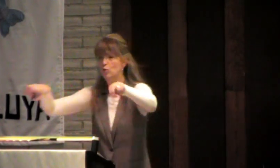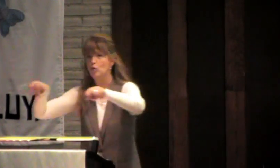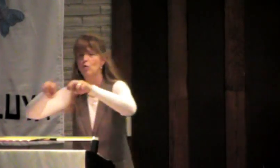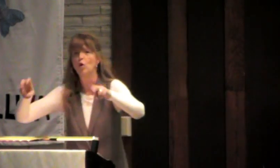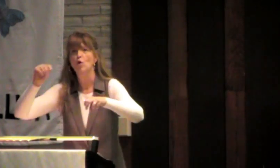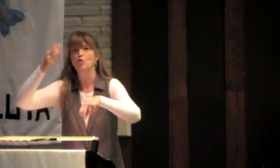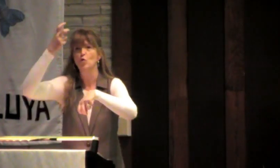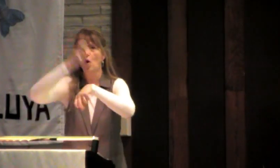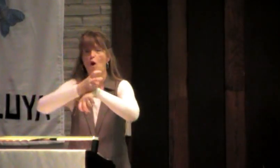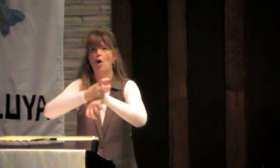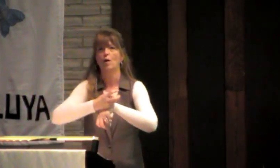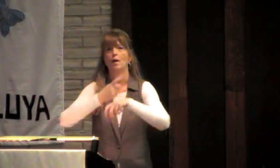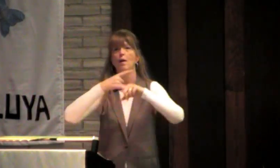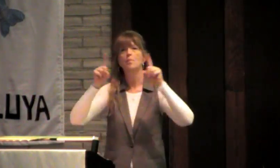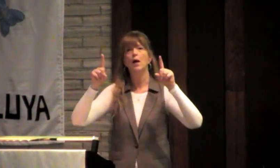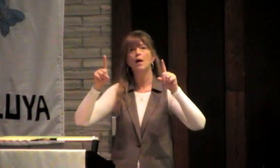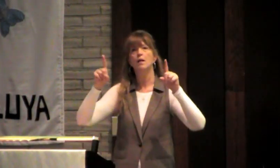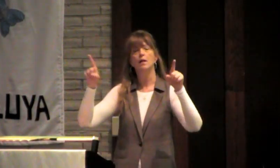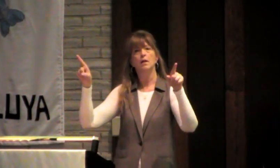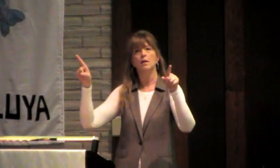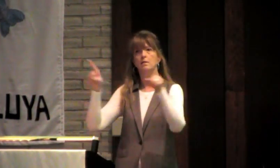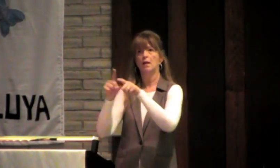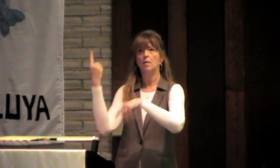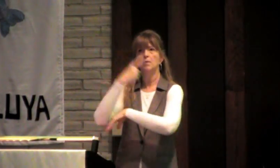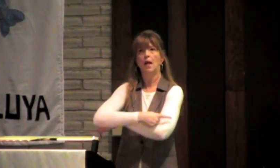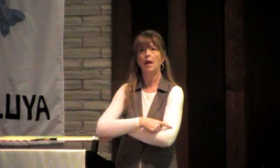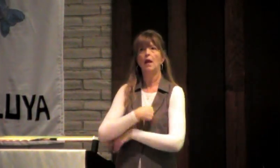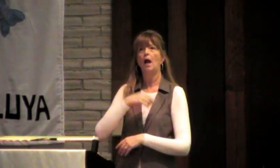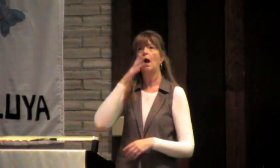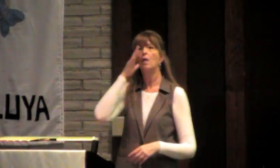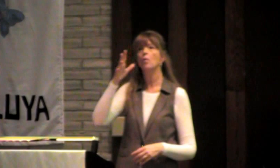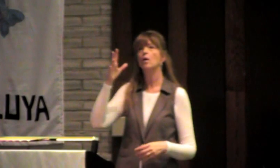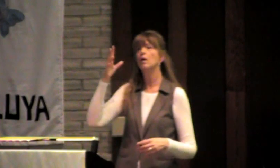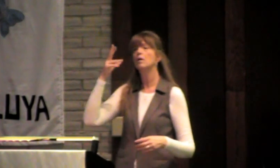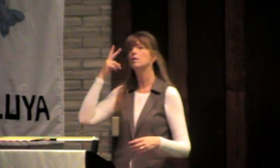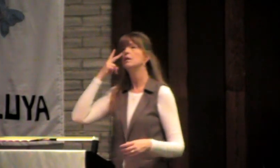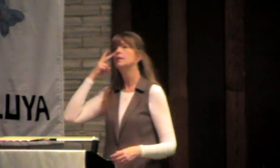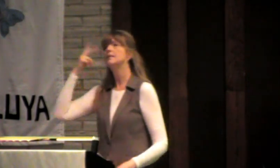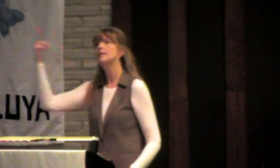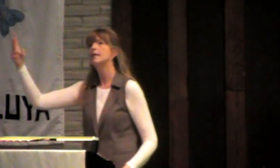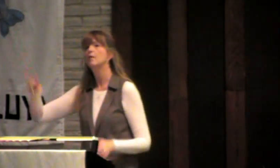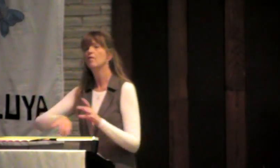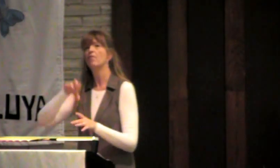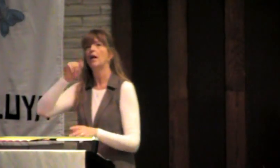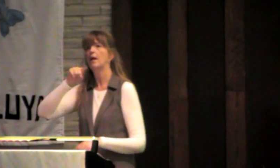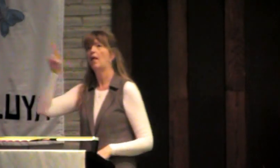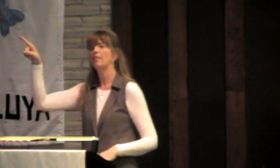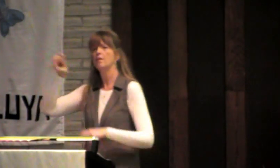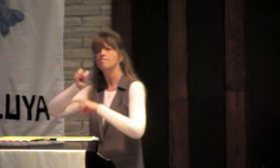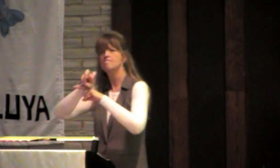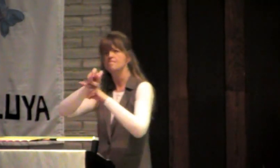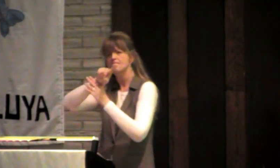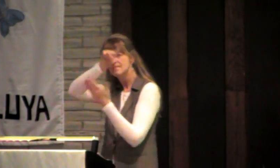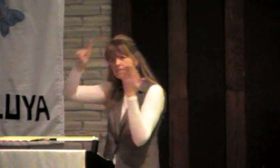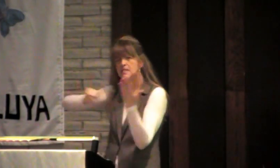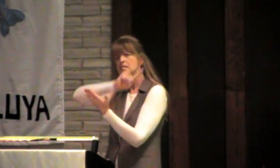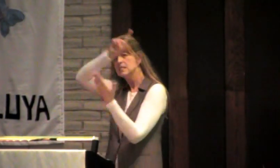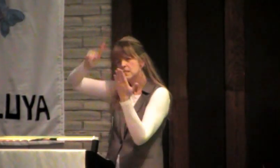complain about our pews, that they're too hard. But maybe the same day, I will find out that that person was